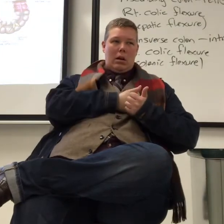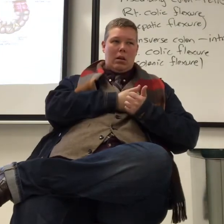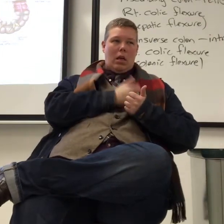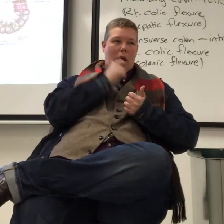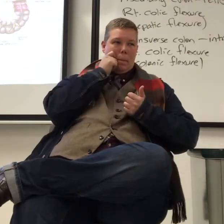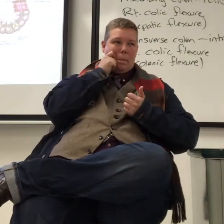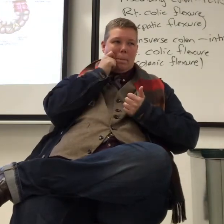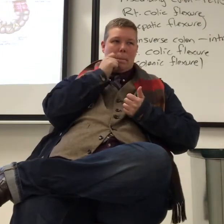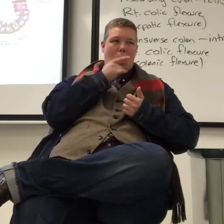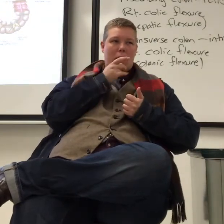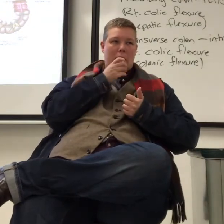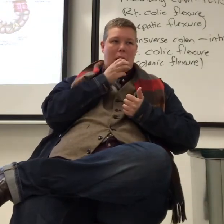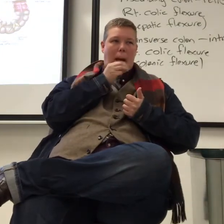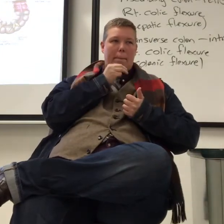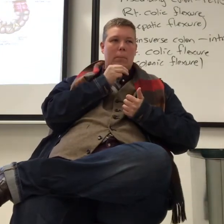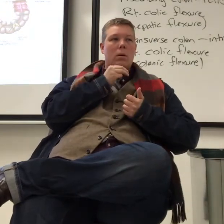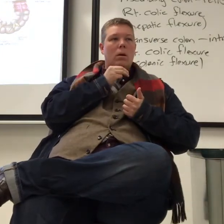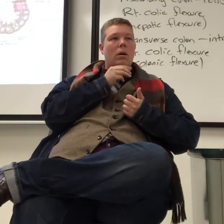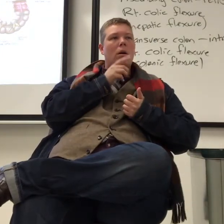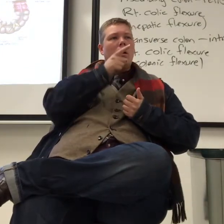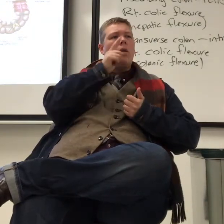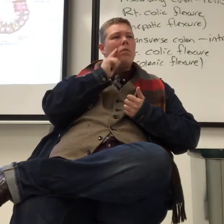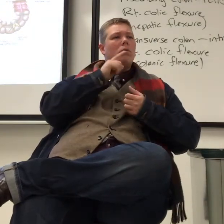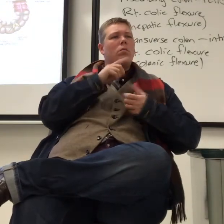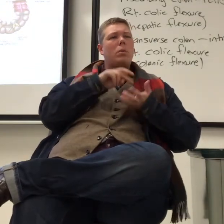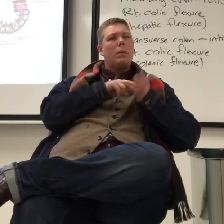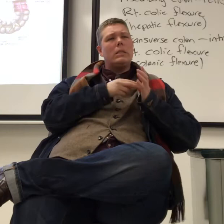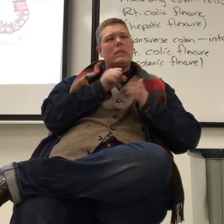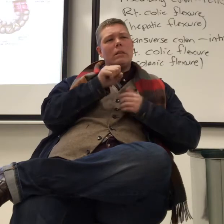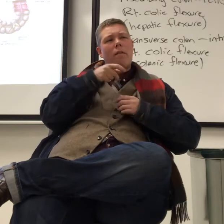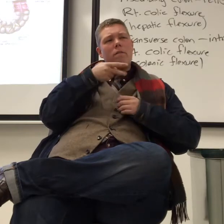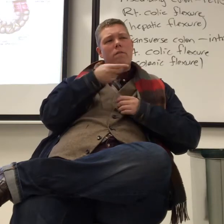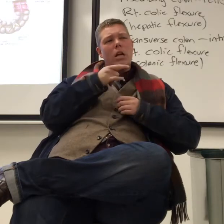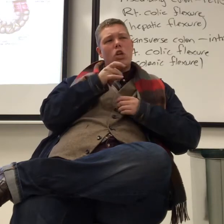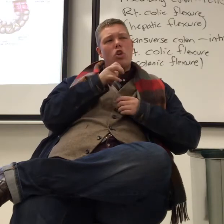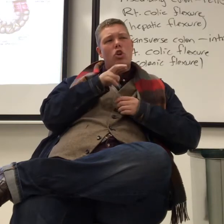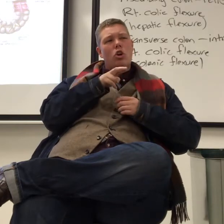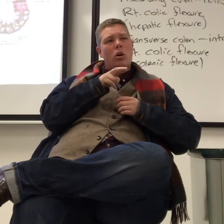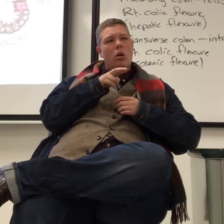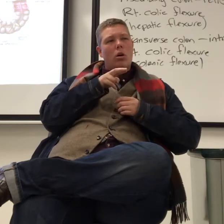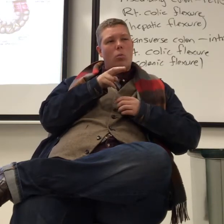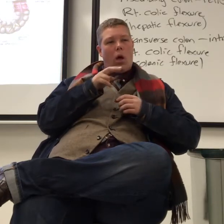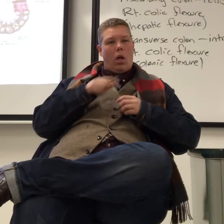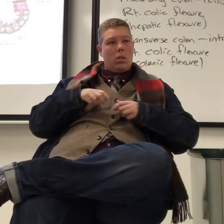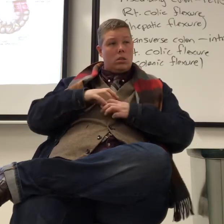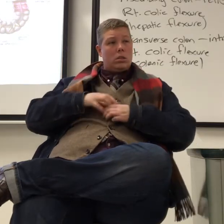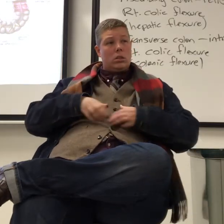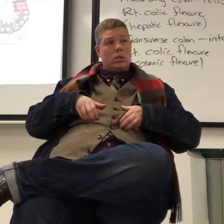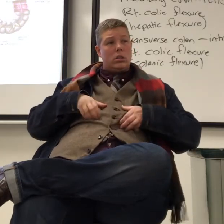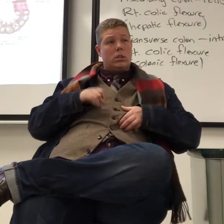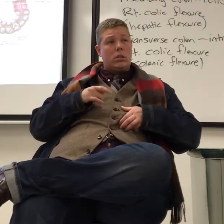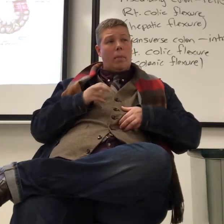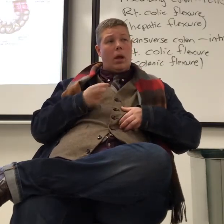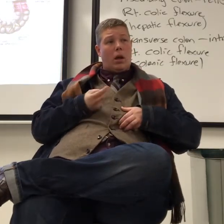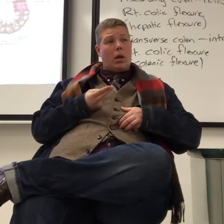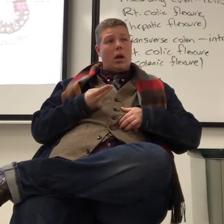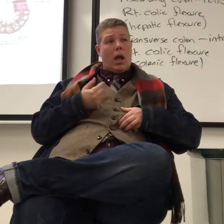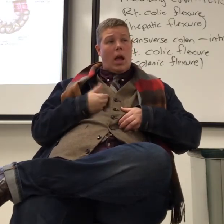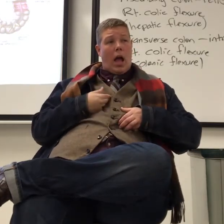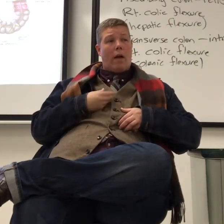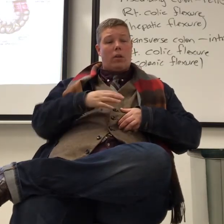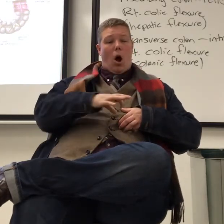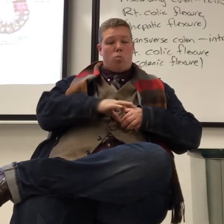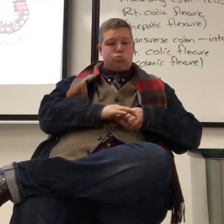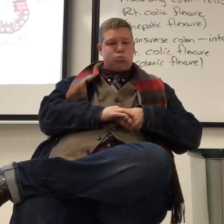to the duodenum or whatever, right, there's a sphincter. Yeah, there is a sphincter in that example. But you don't